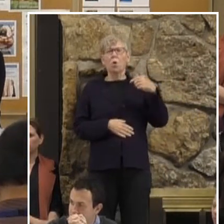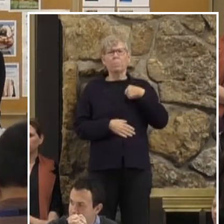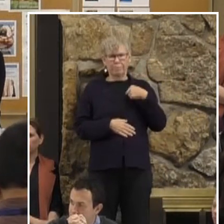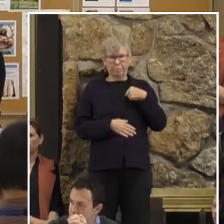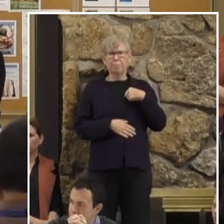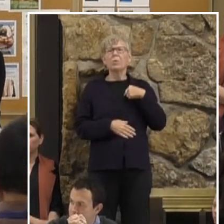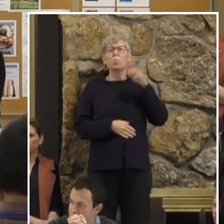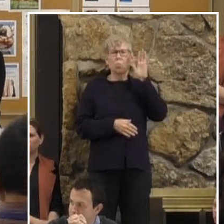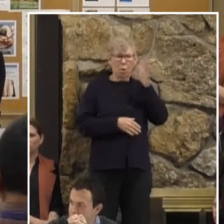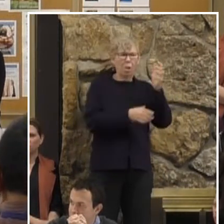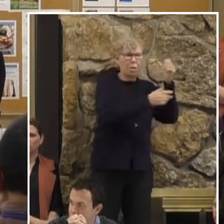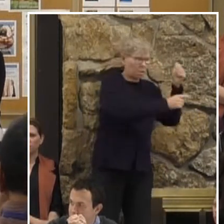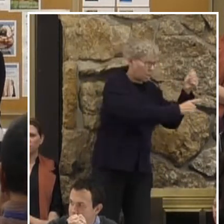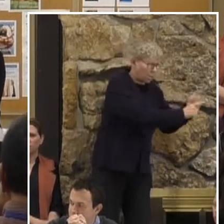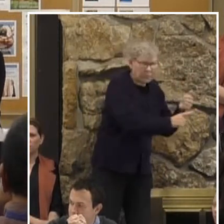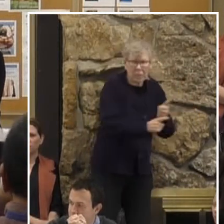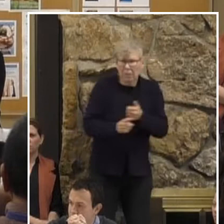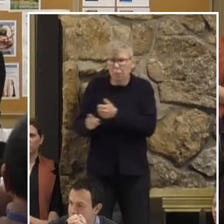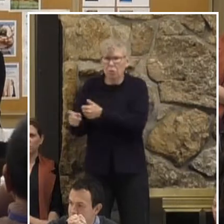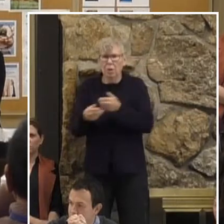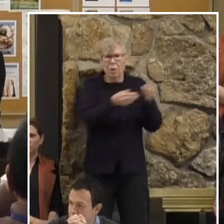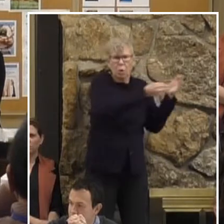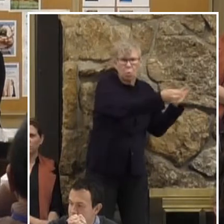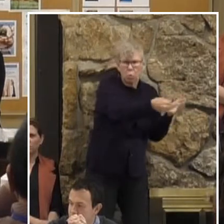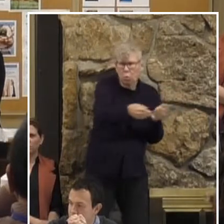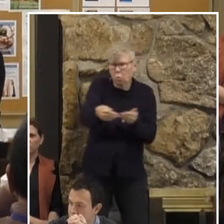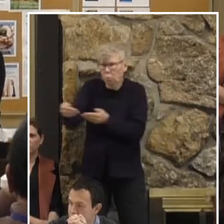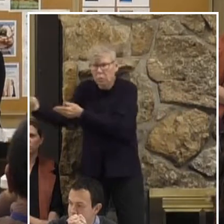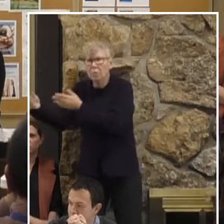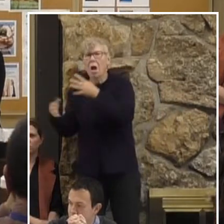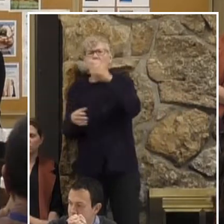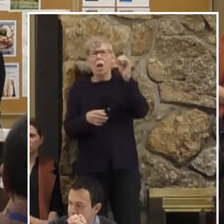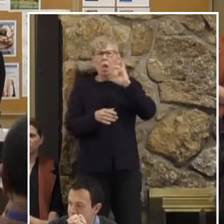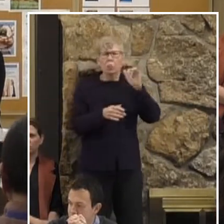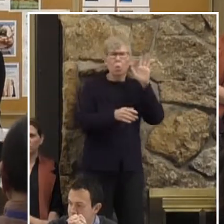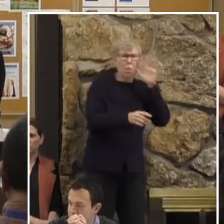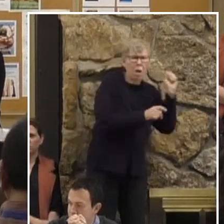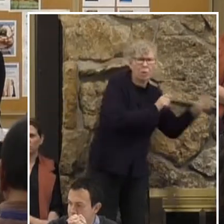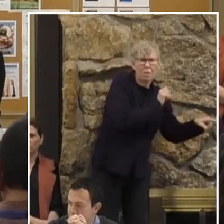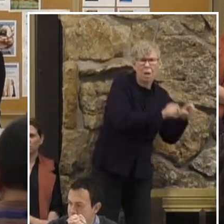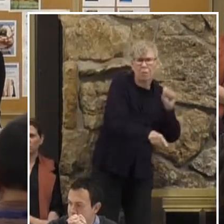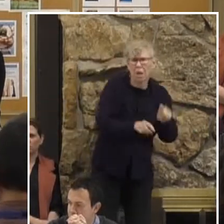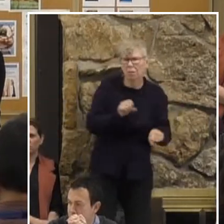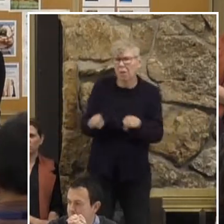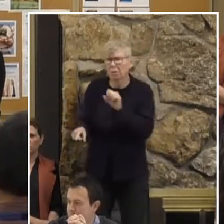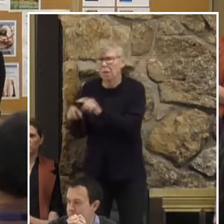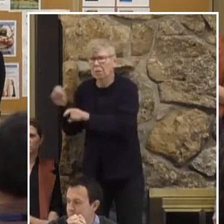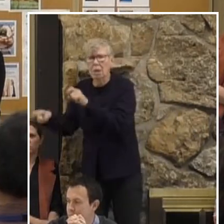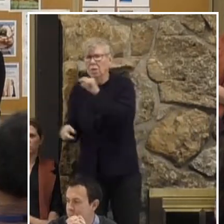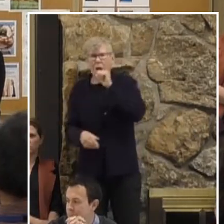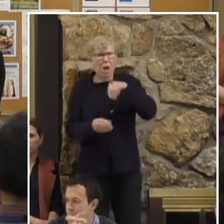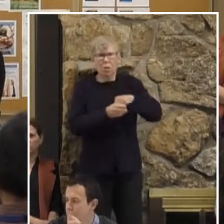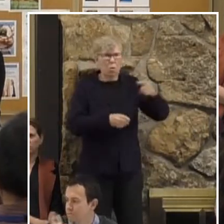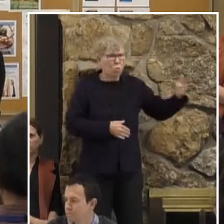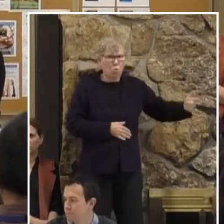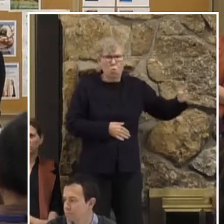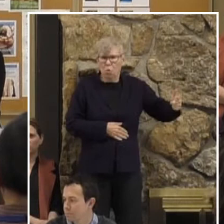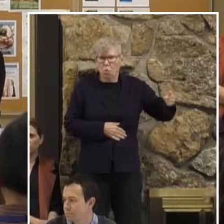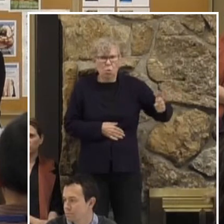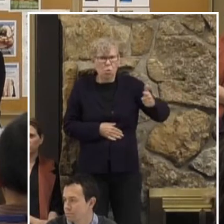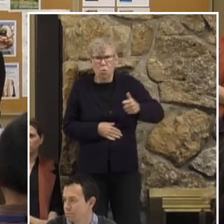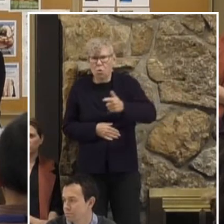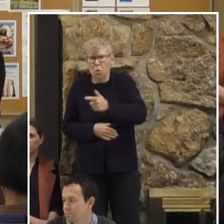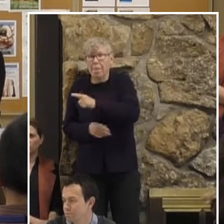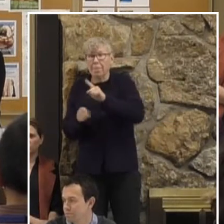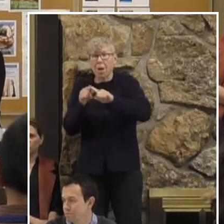Instead of having everyone just kind of go in a row, we have it in kind of an order. But on the panel, we have legal experts, we have people